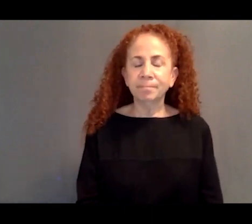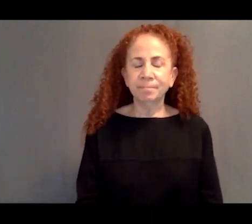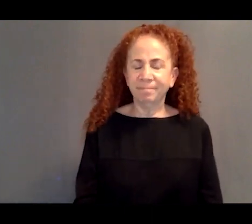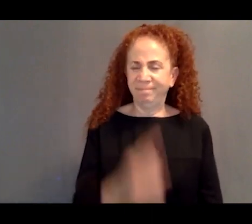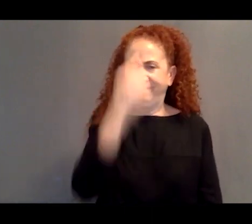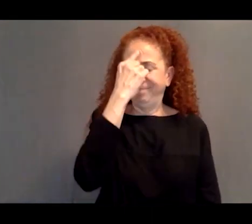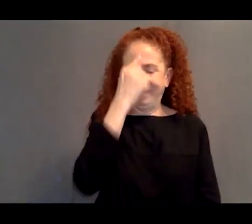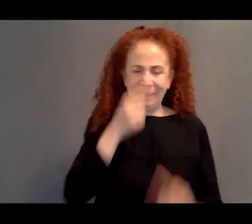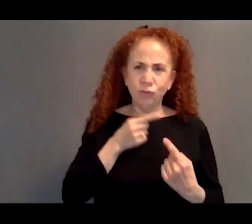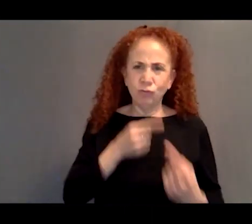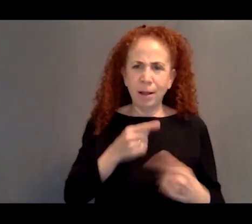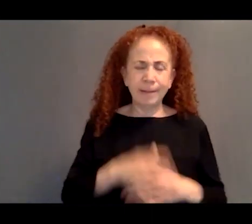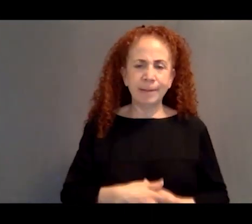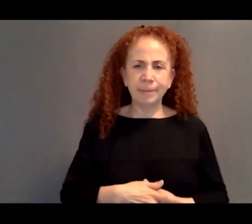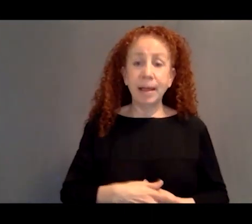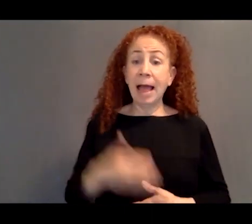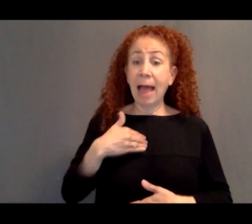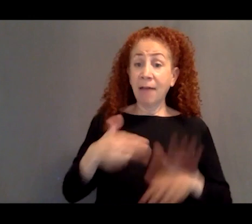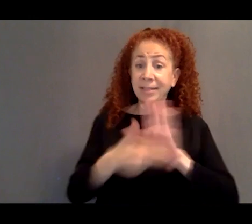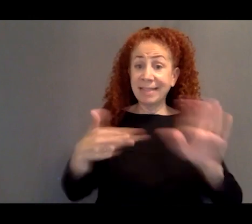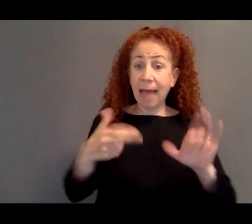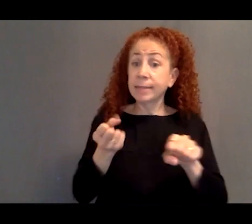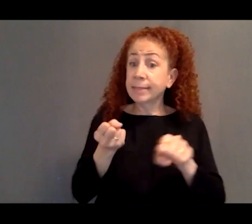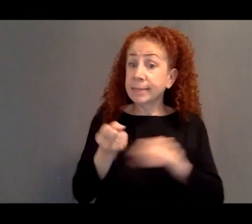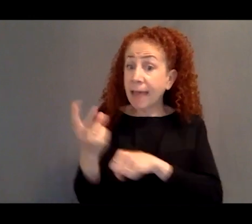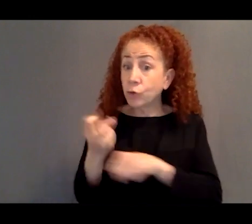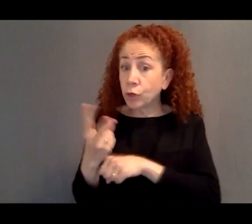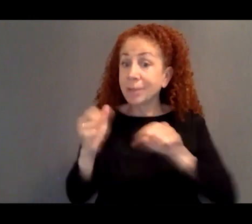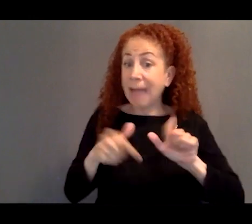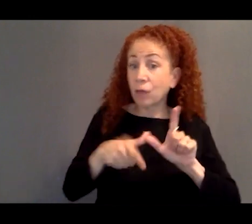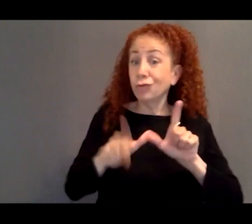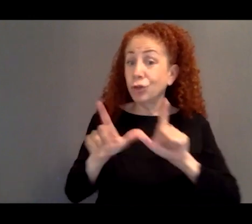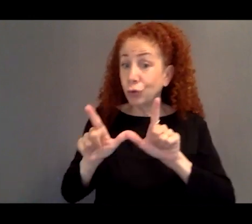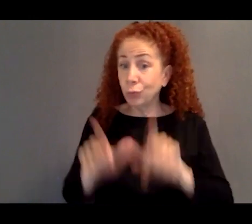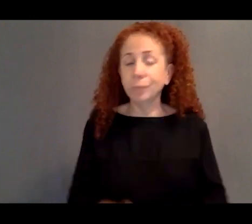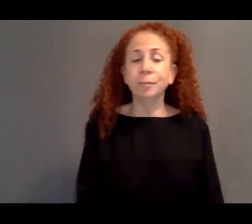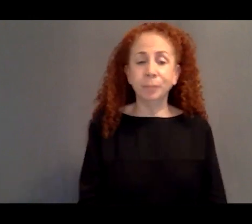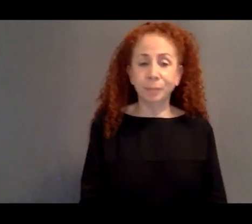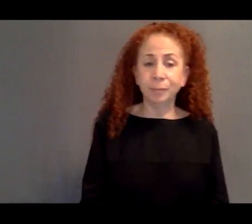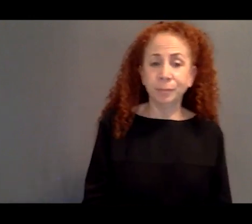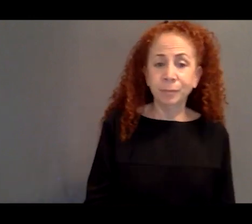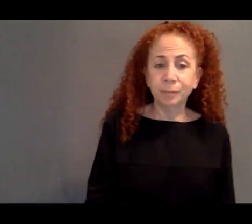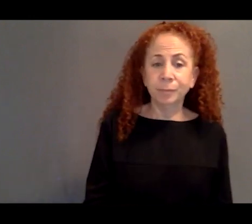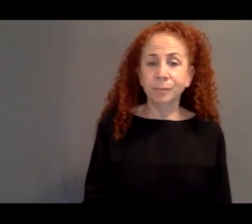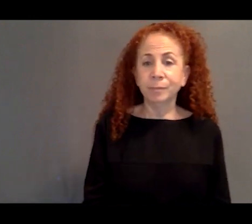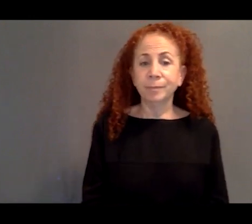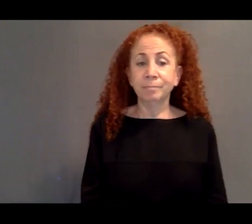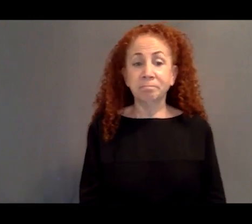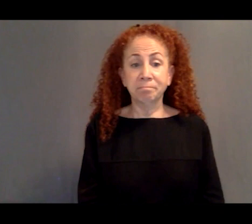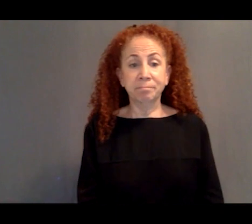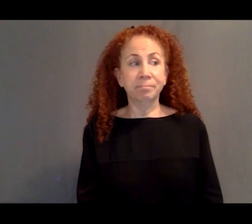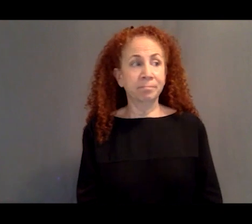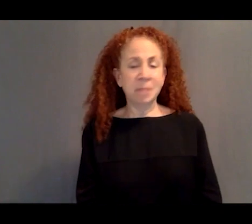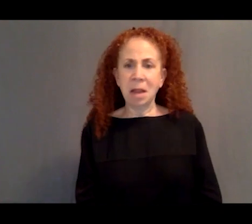that is renewable every 2 years, with a status that is on very